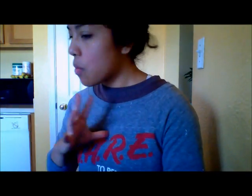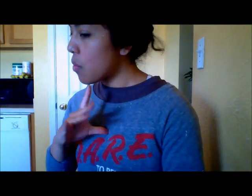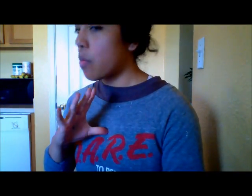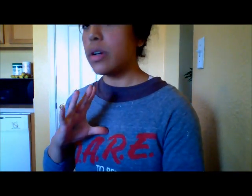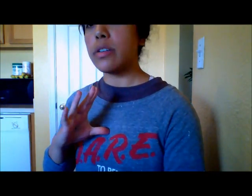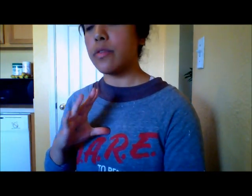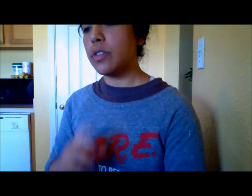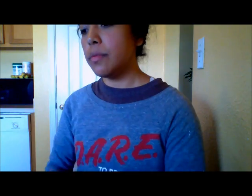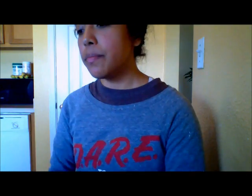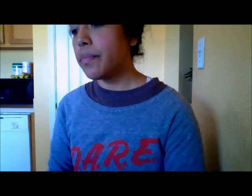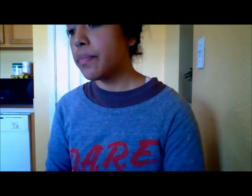Wonderful.